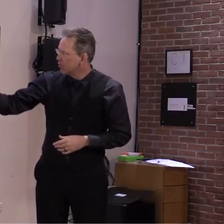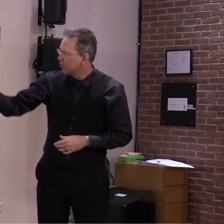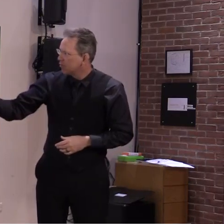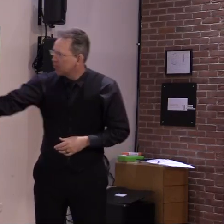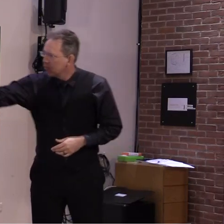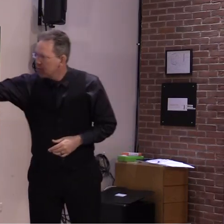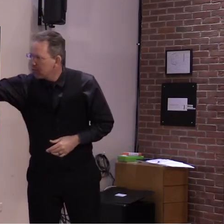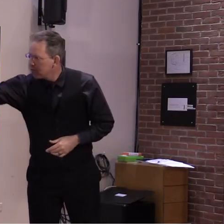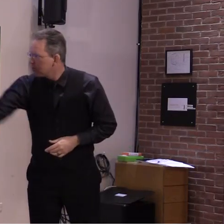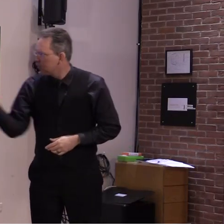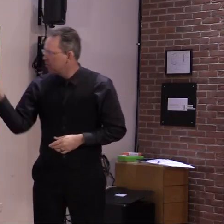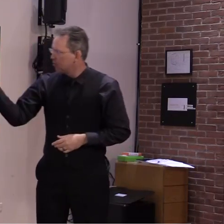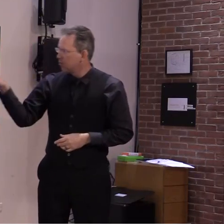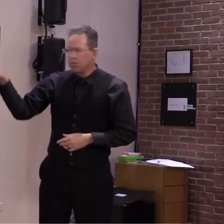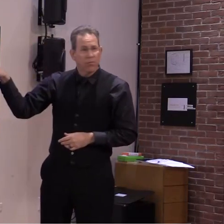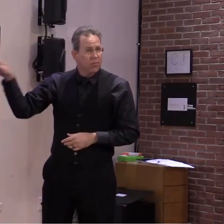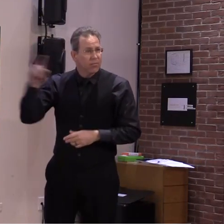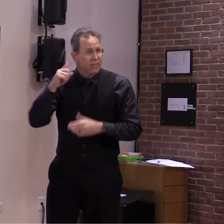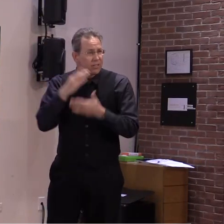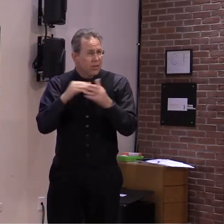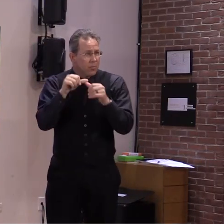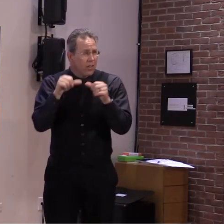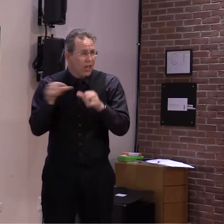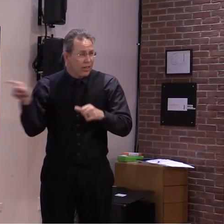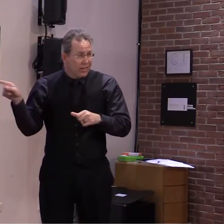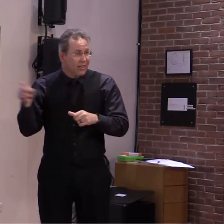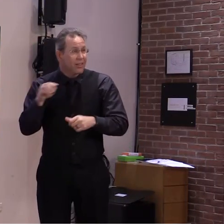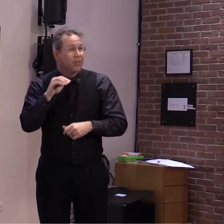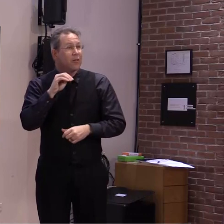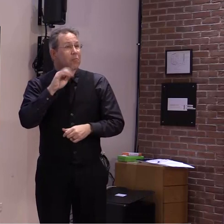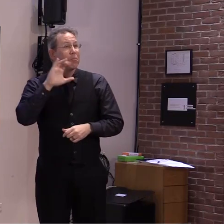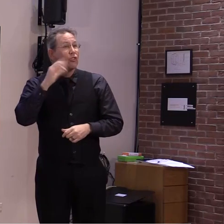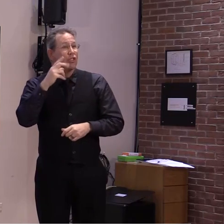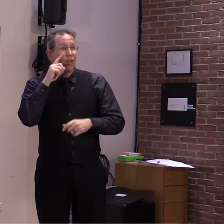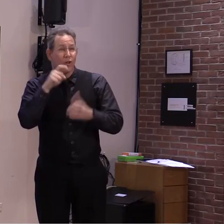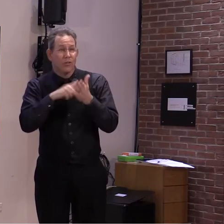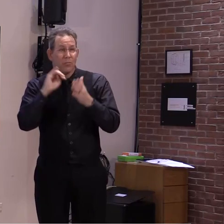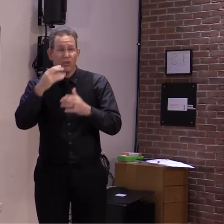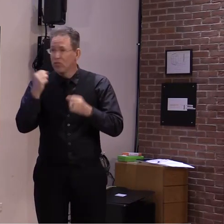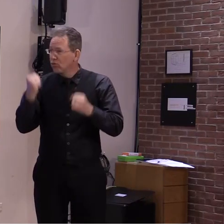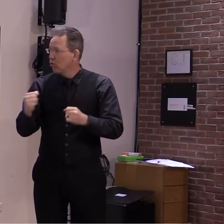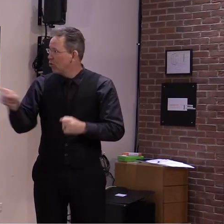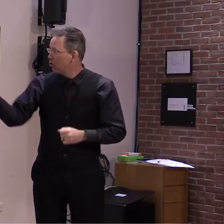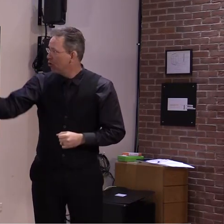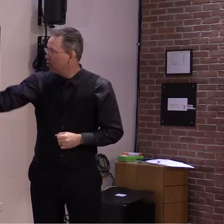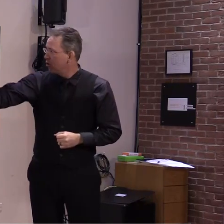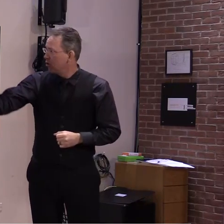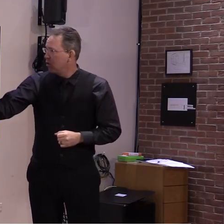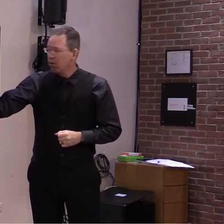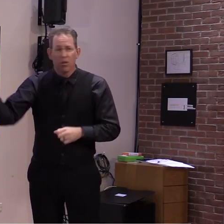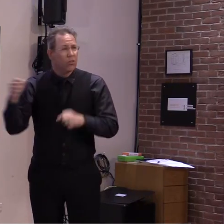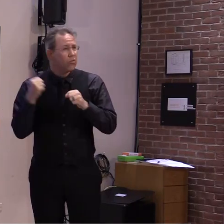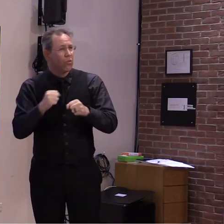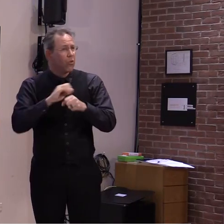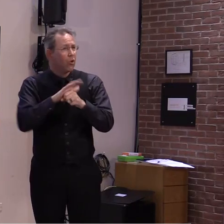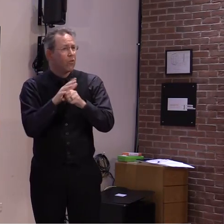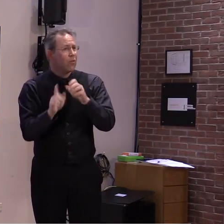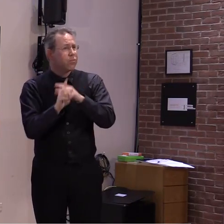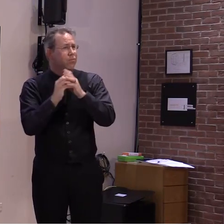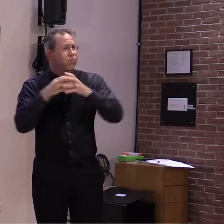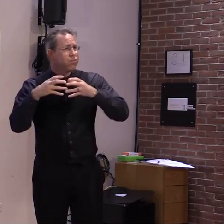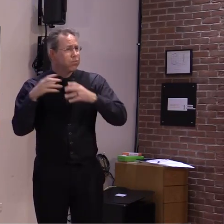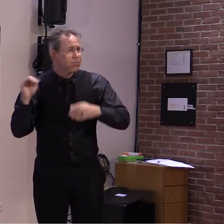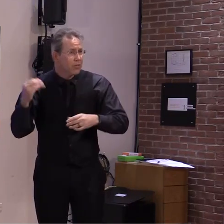mentioned Michigan, but Michigan in particular jumps out, but so too does Minnesota, Utah, parts of Missouri, and